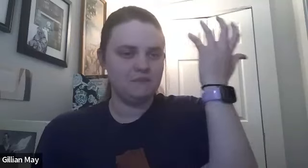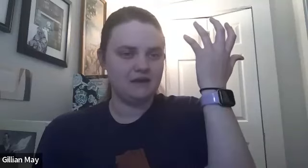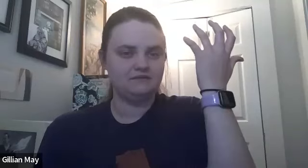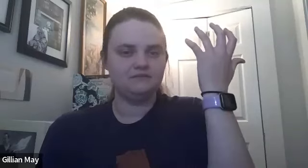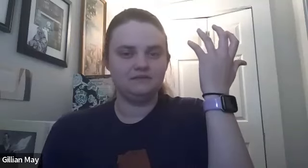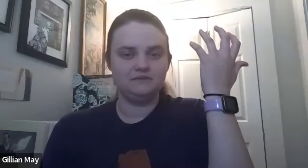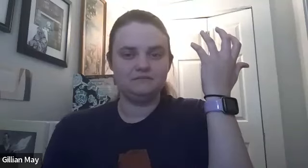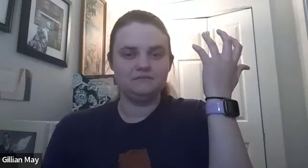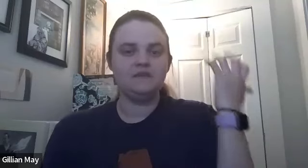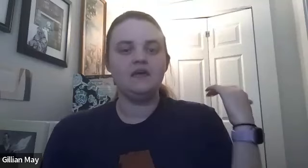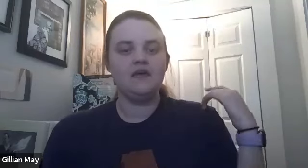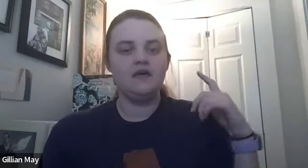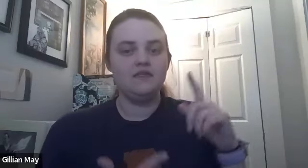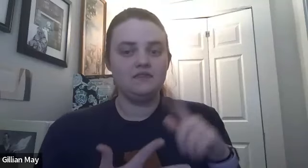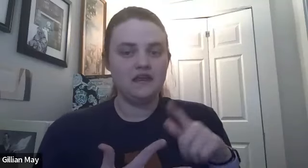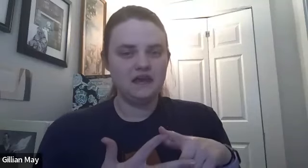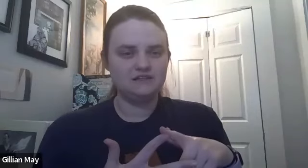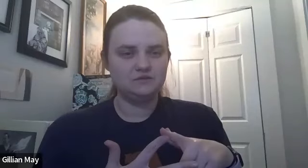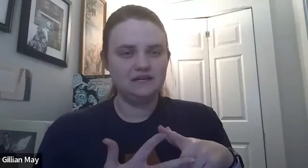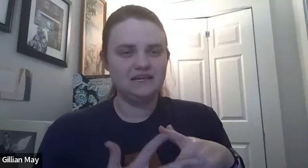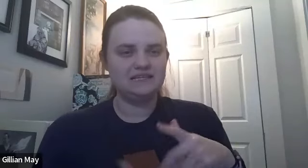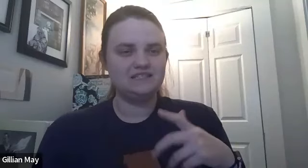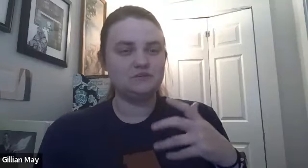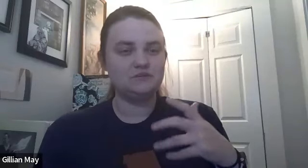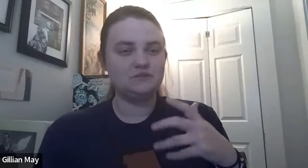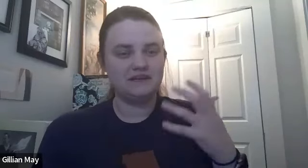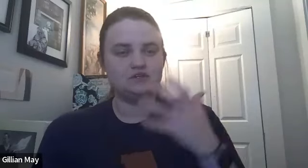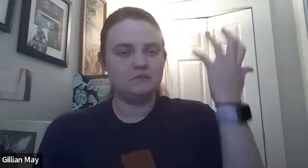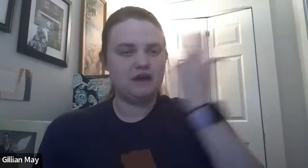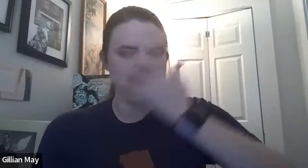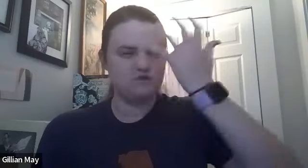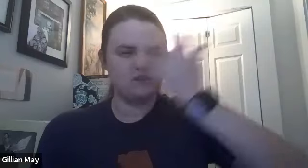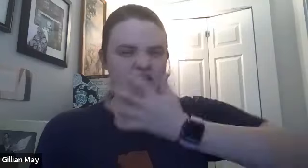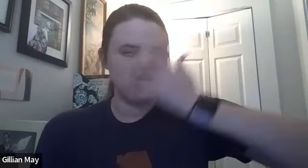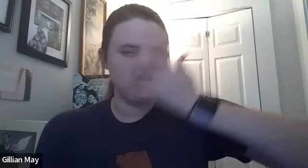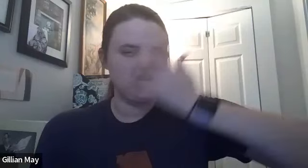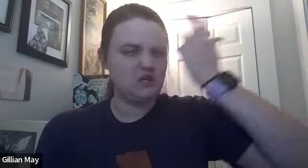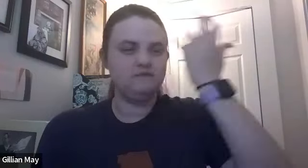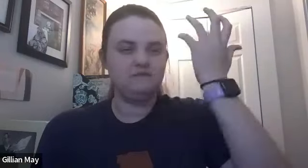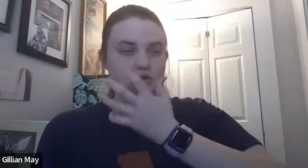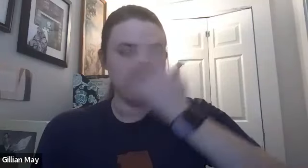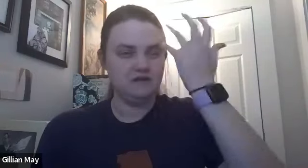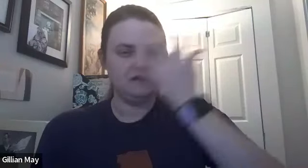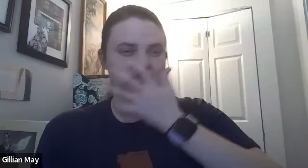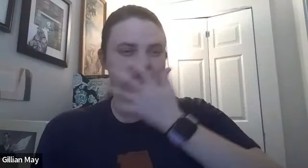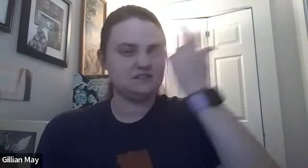mad, good. The next one is doing that same motion but back and forth, like you were just like fuming, like angry.